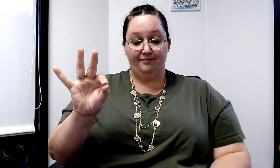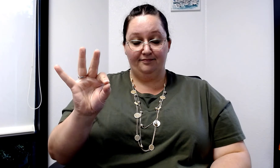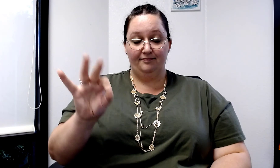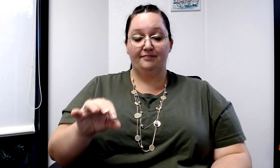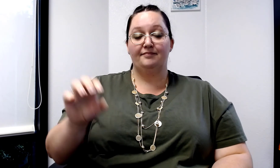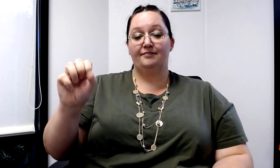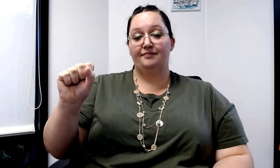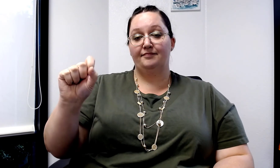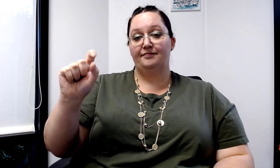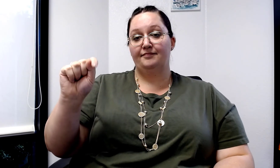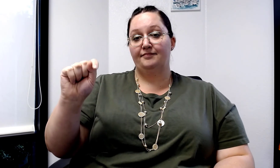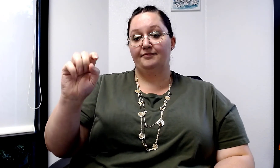Number 59,